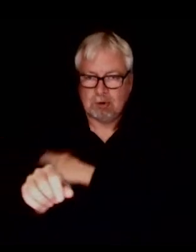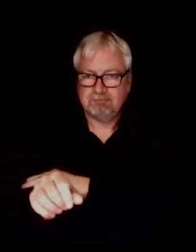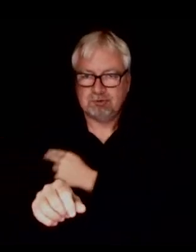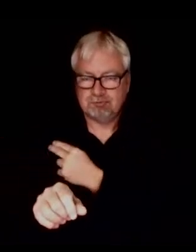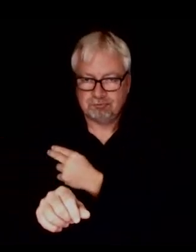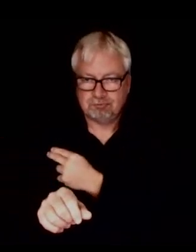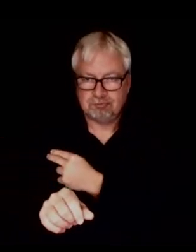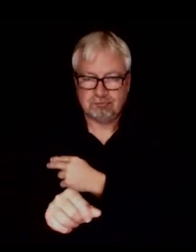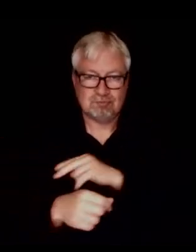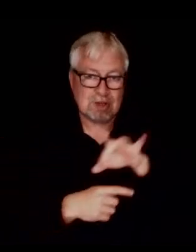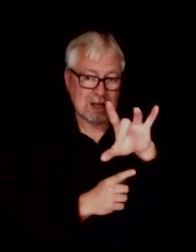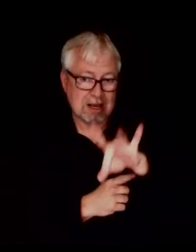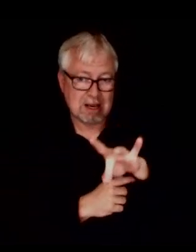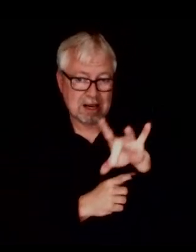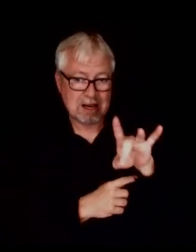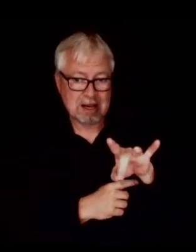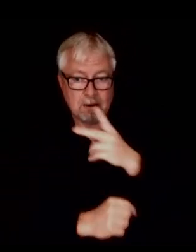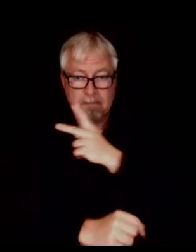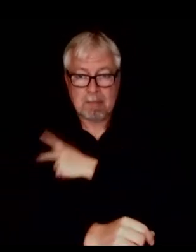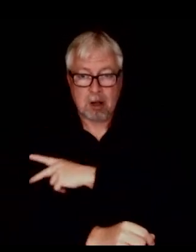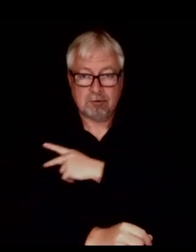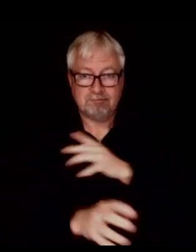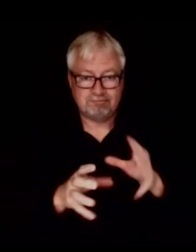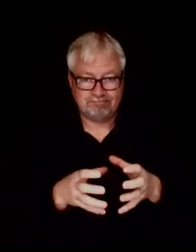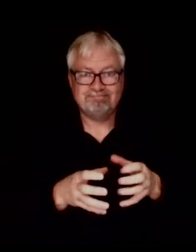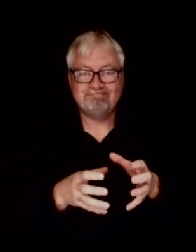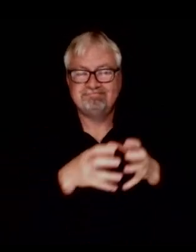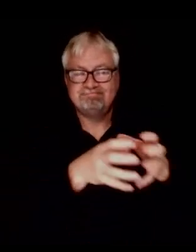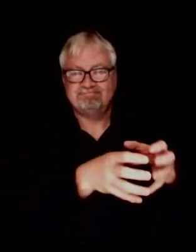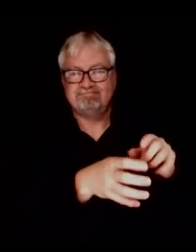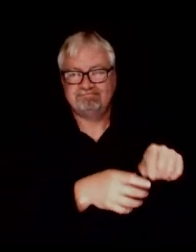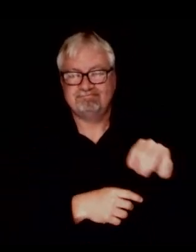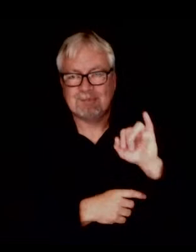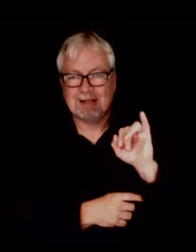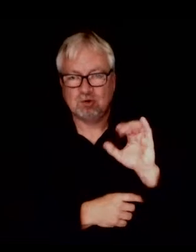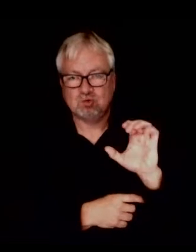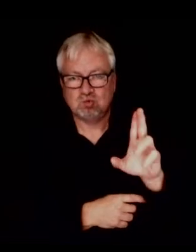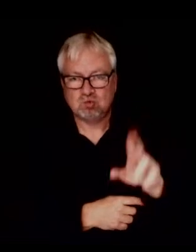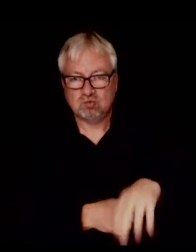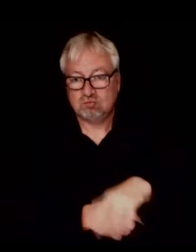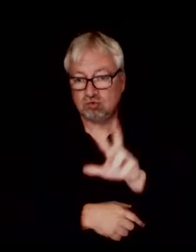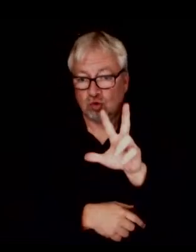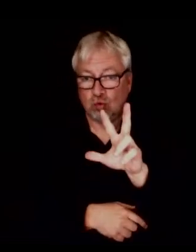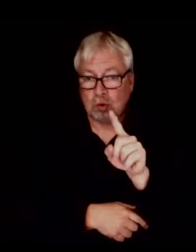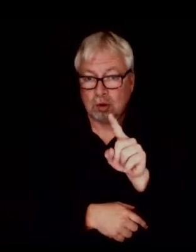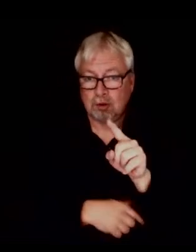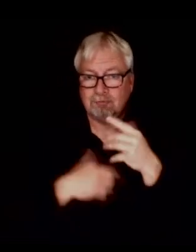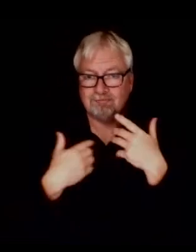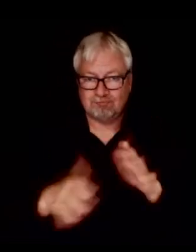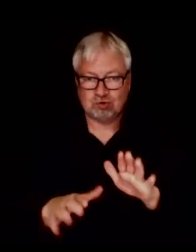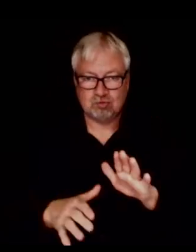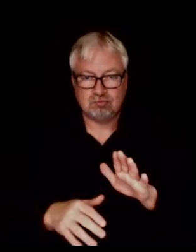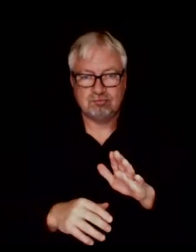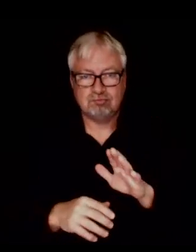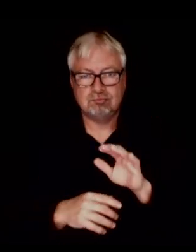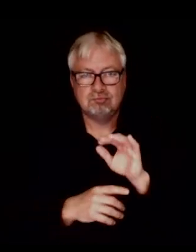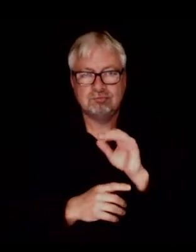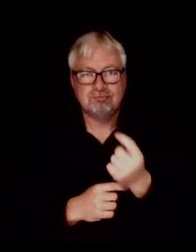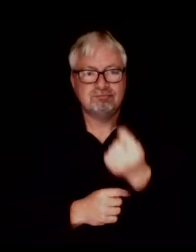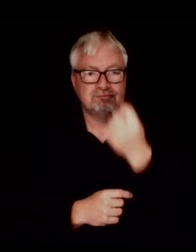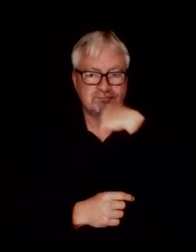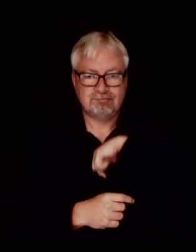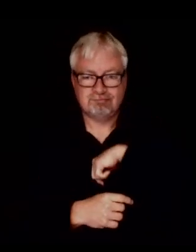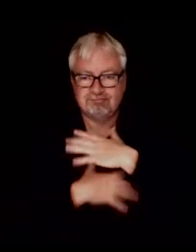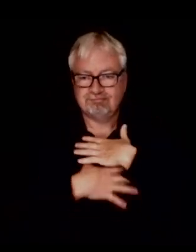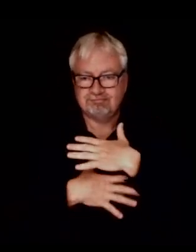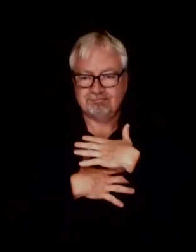patients have required intensive care. 31 have been intubated and on a breathing machine. We have had 1 young adult